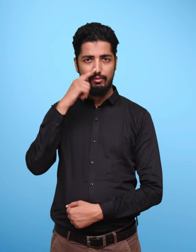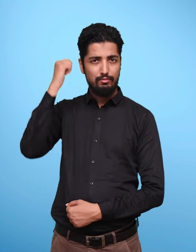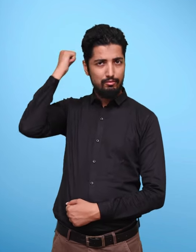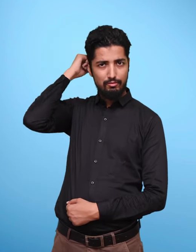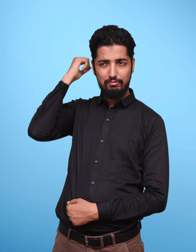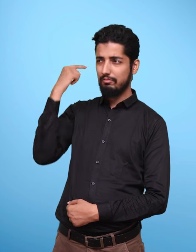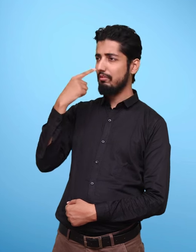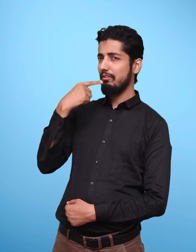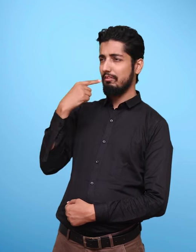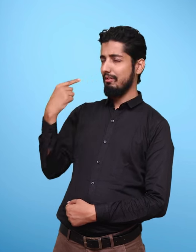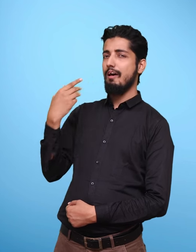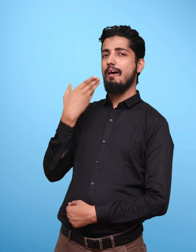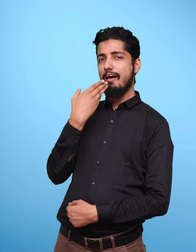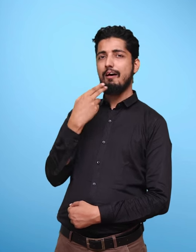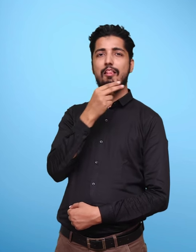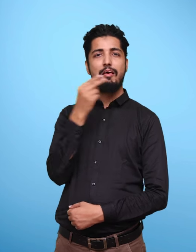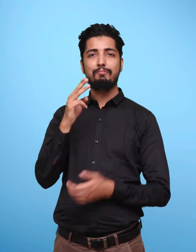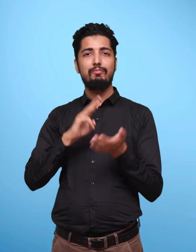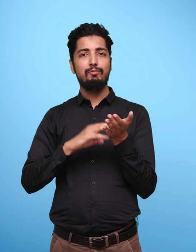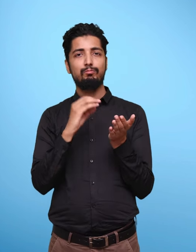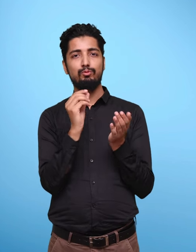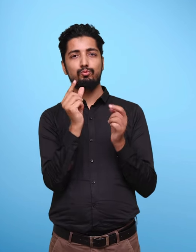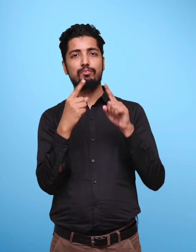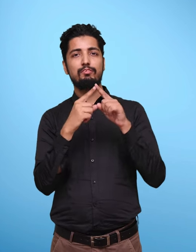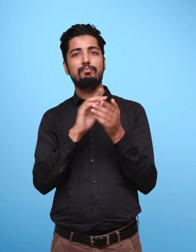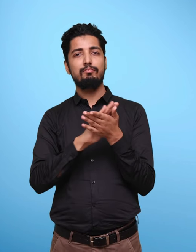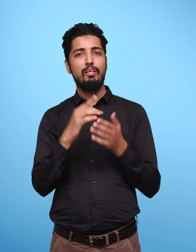Neha. This is my mouth.